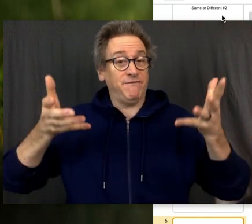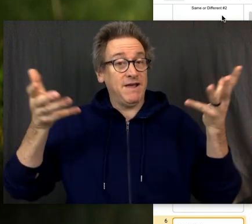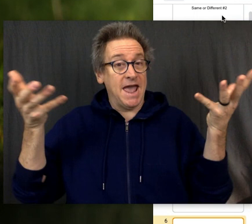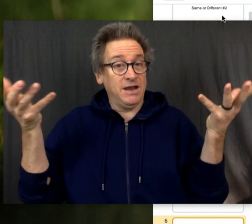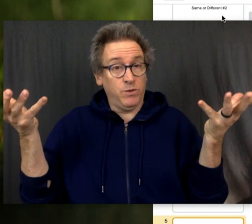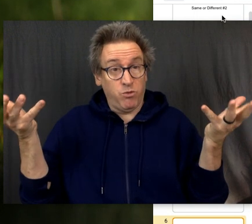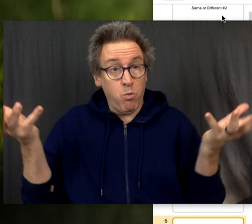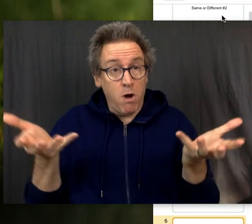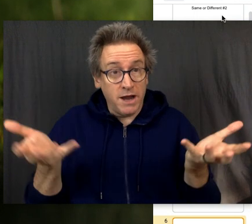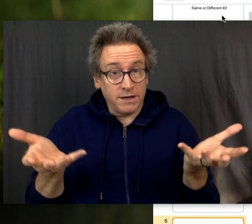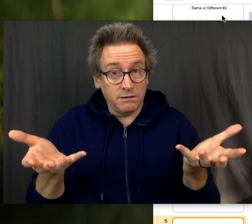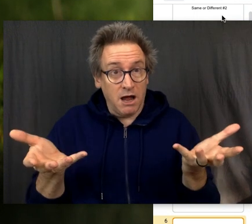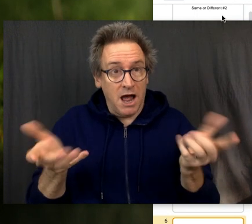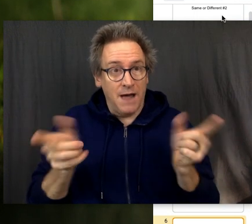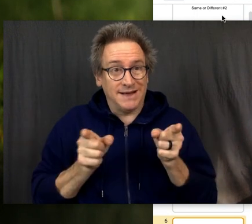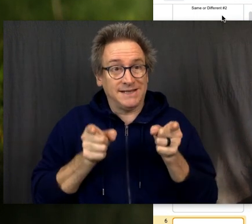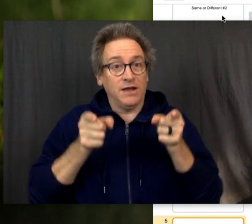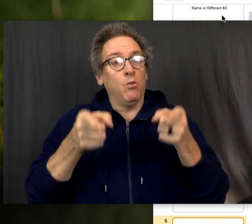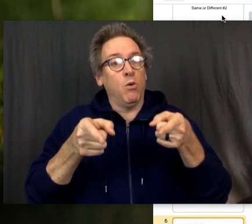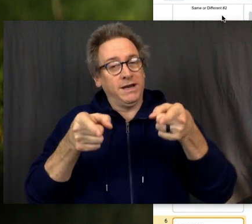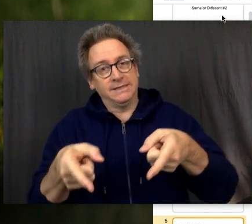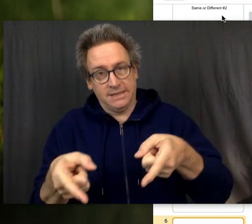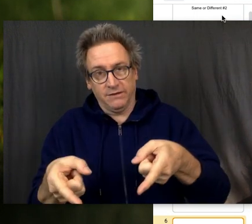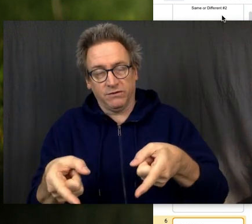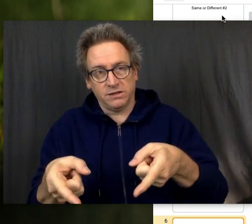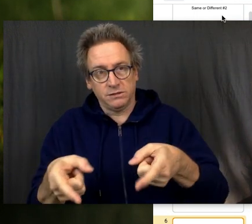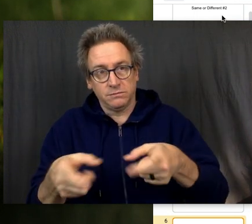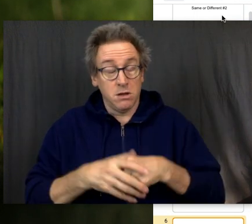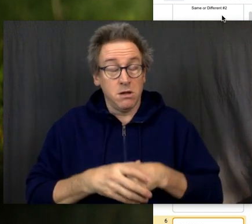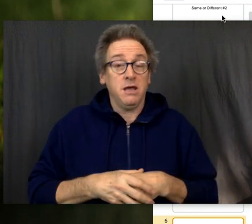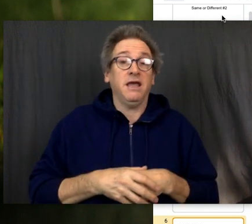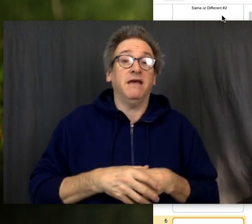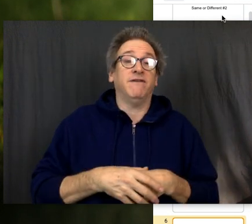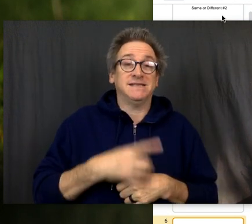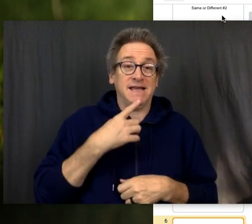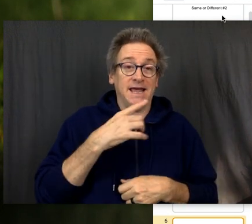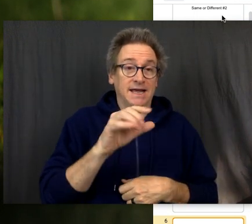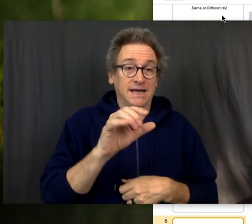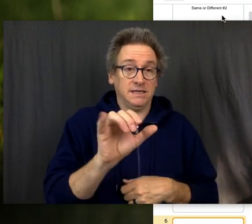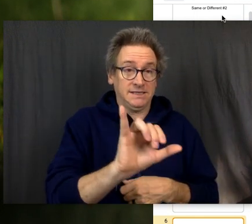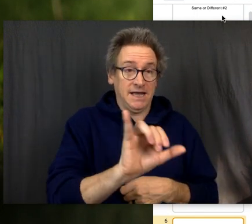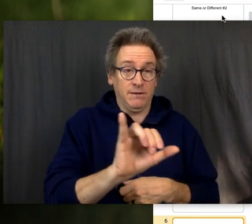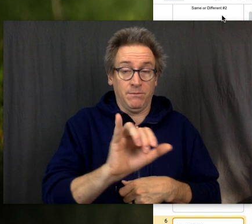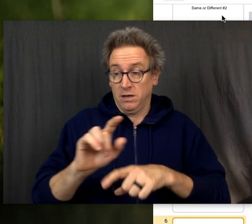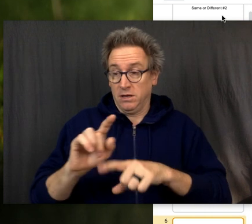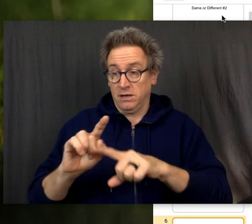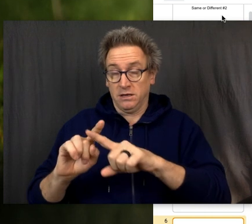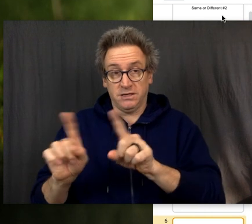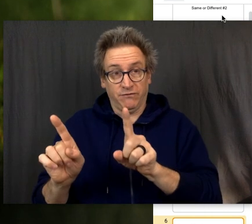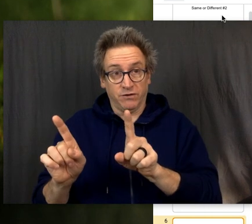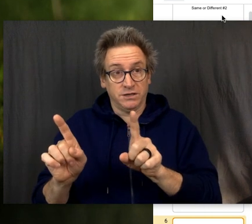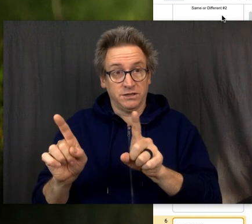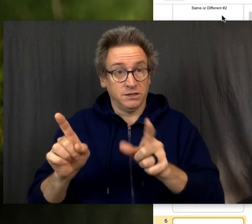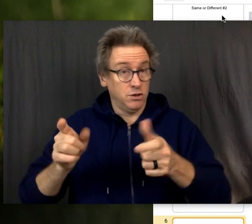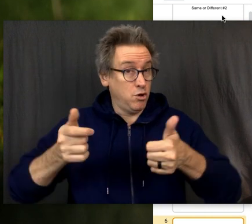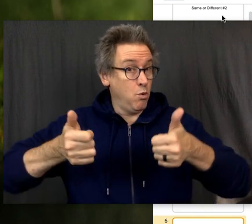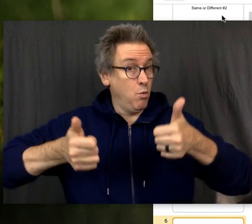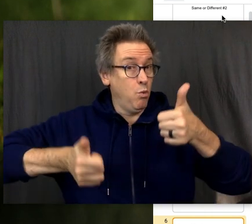If I end with what, I'm asking what is the difference. If I say same,